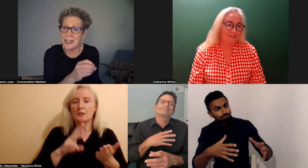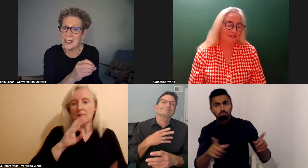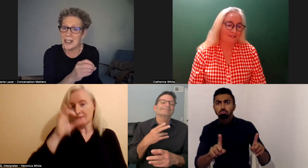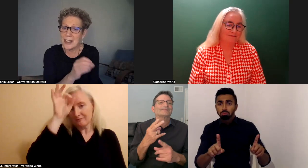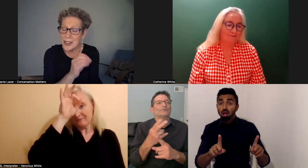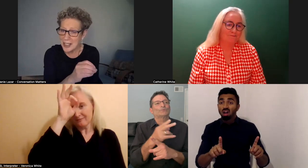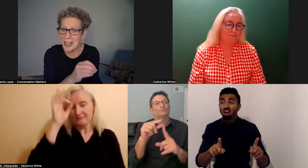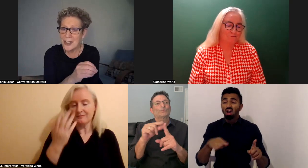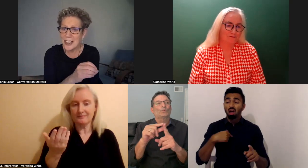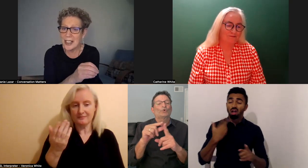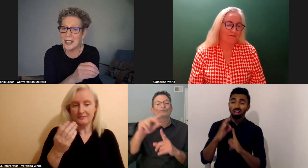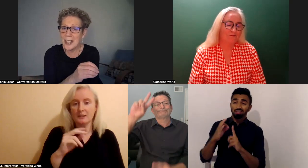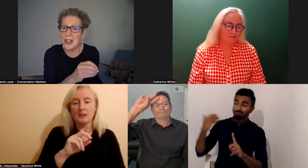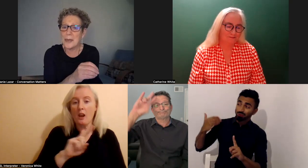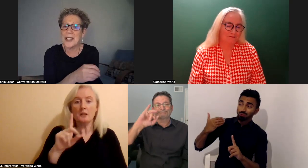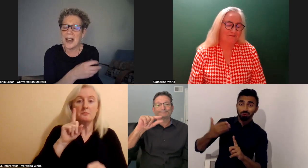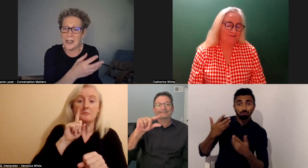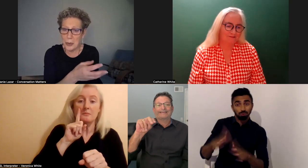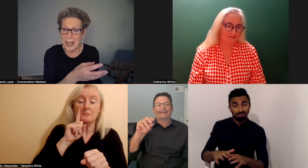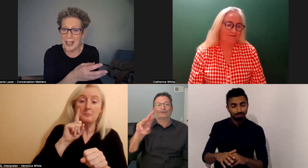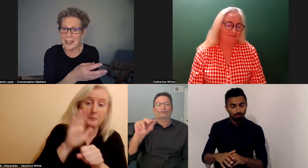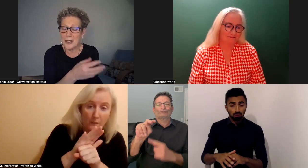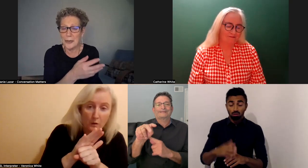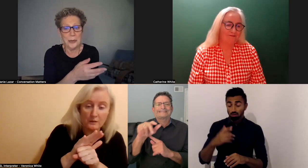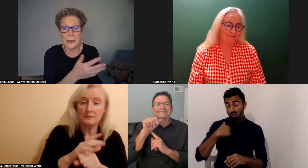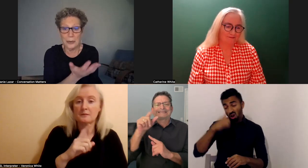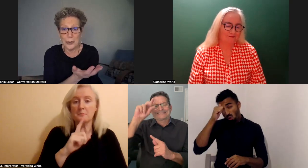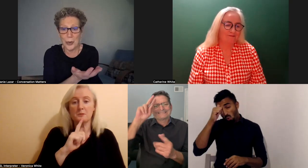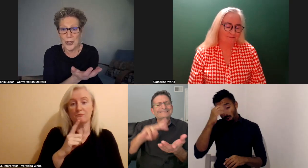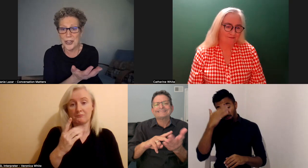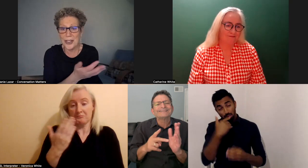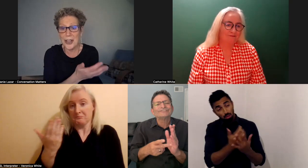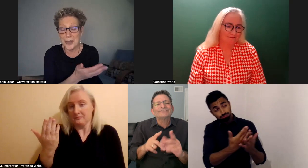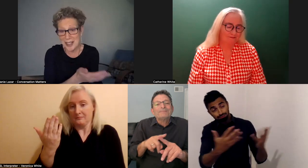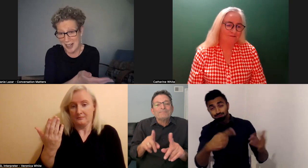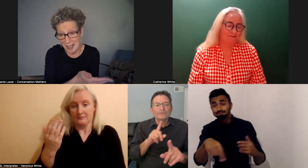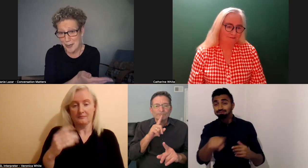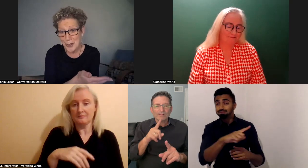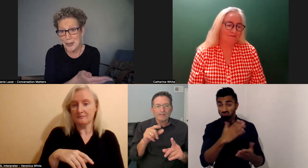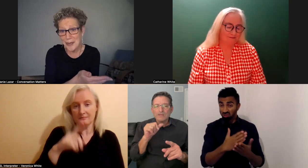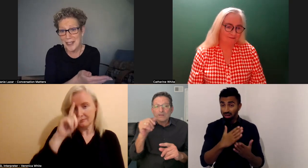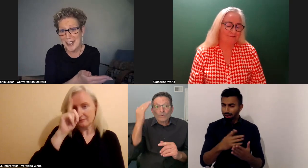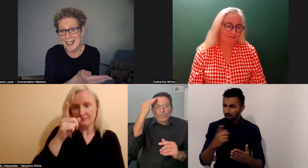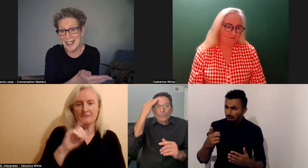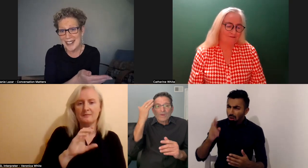ignorant, not intentionally, but unaware of what Coda stands